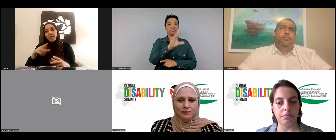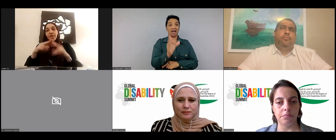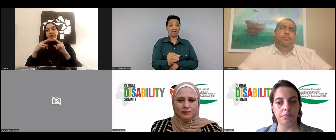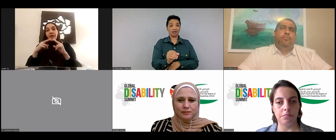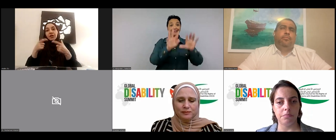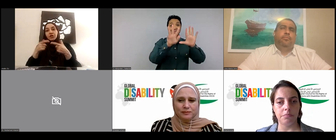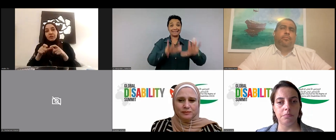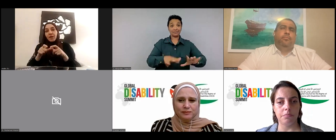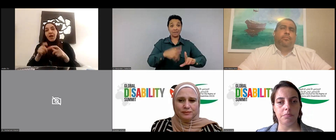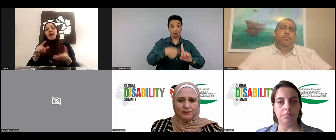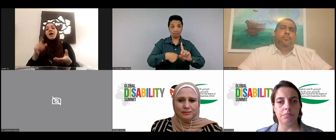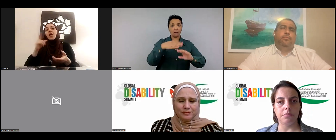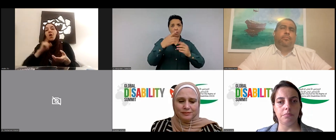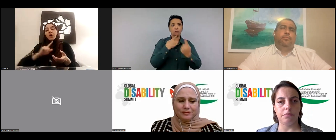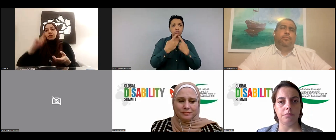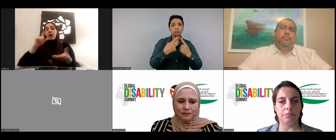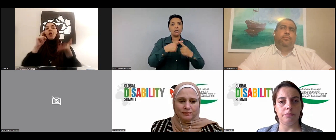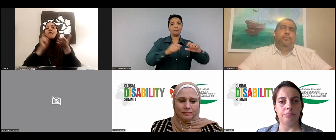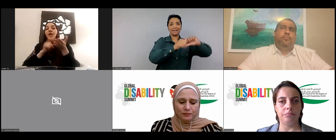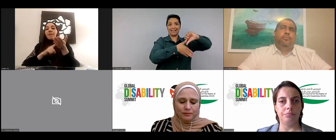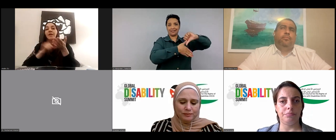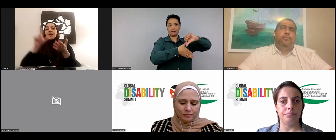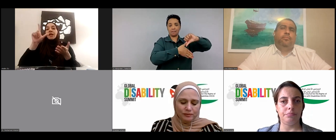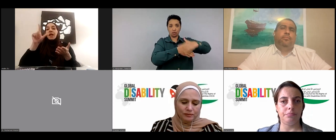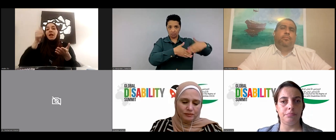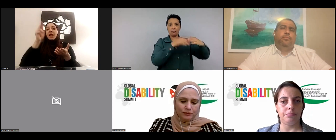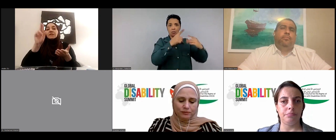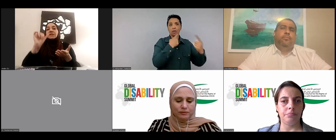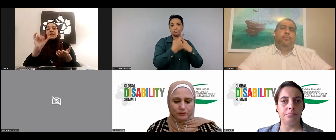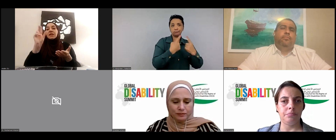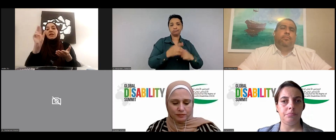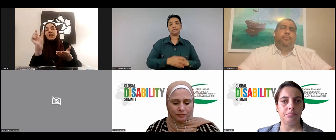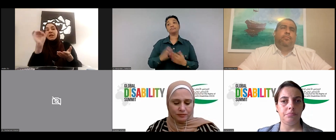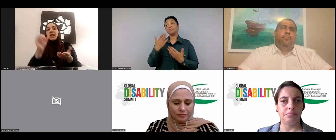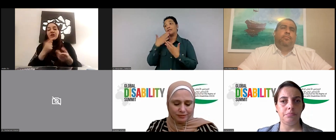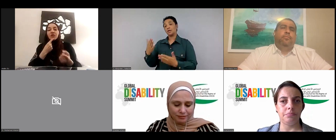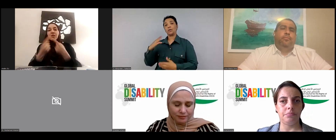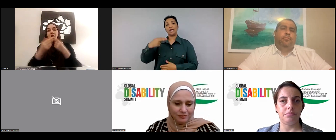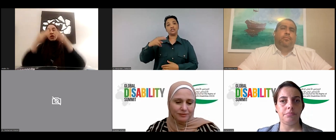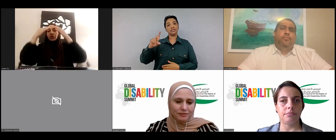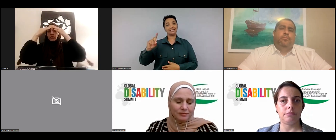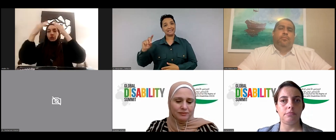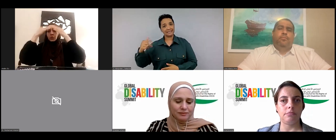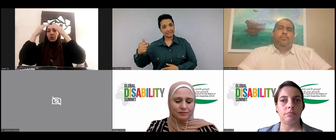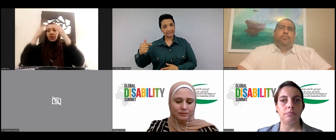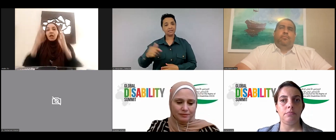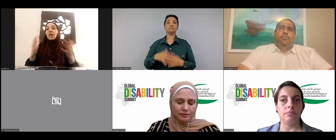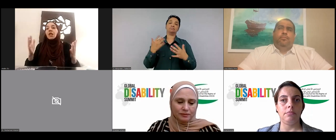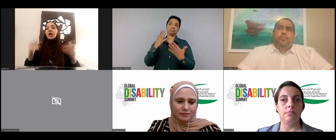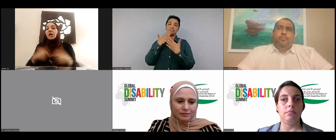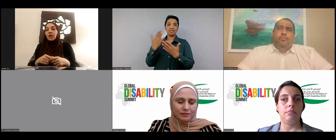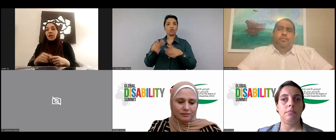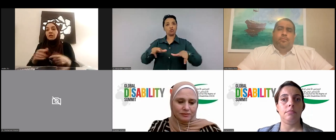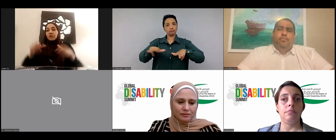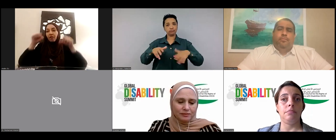discuss further. I would like to extend my thankfulness to HCD team, all of them,